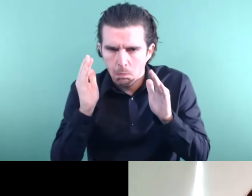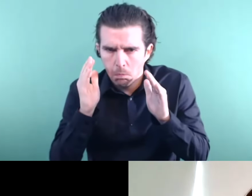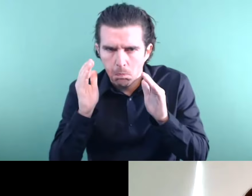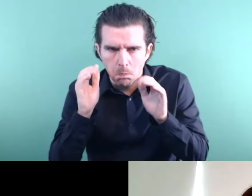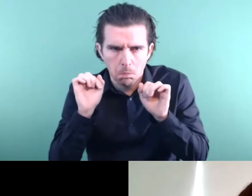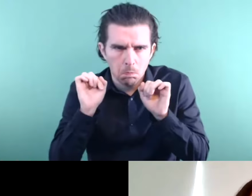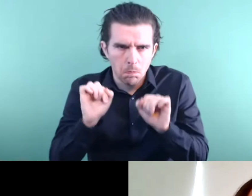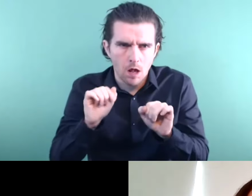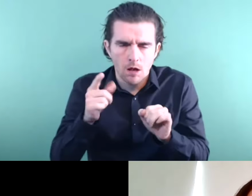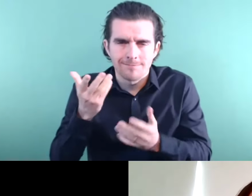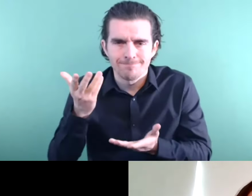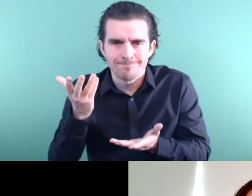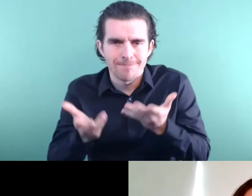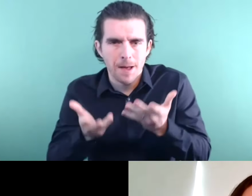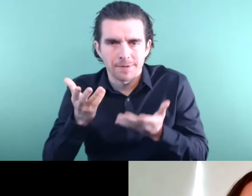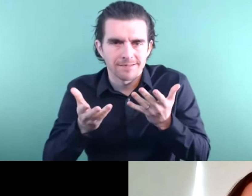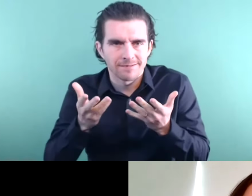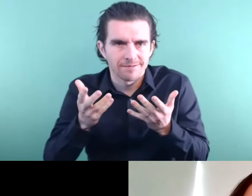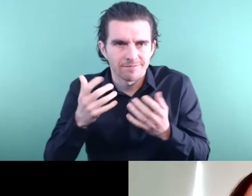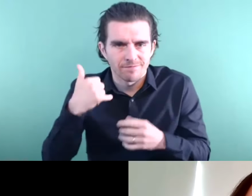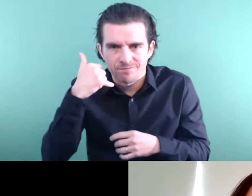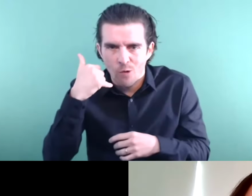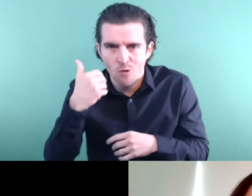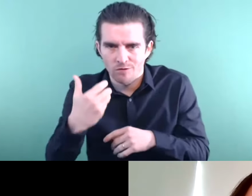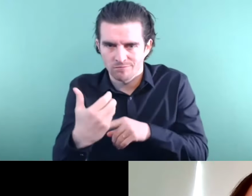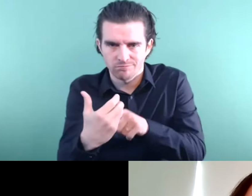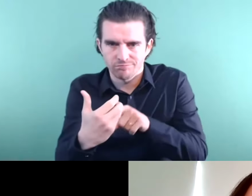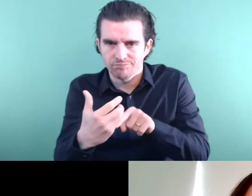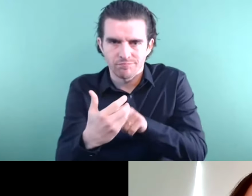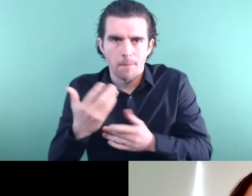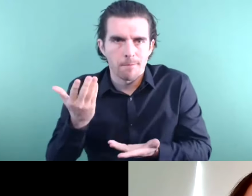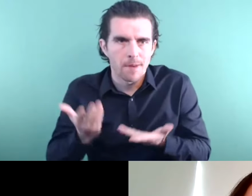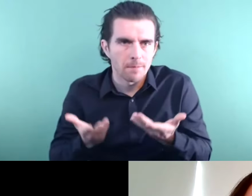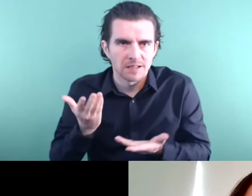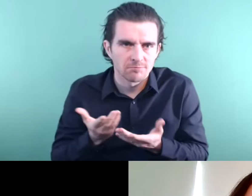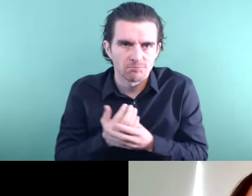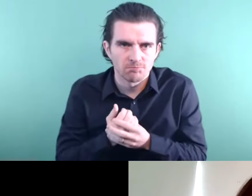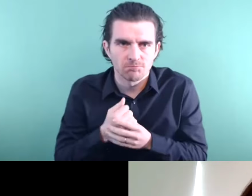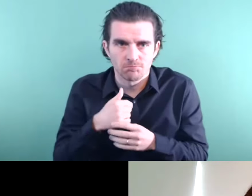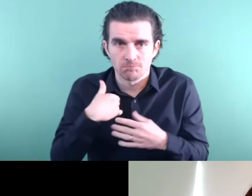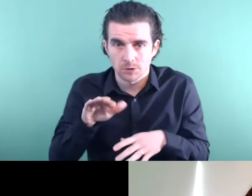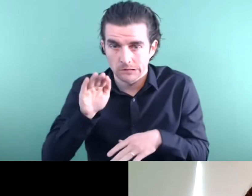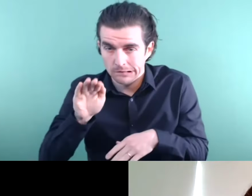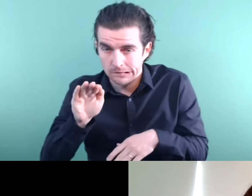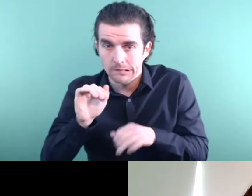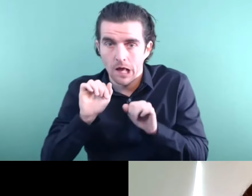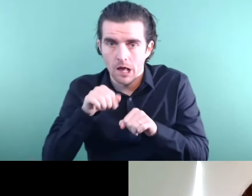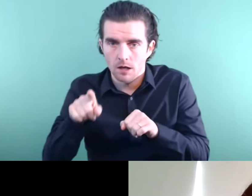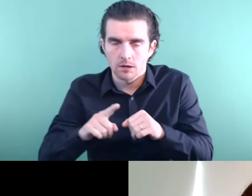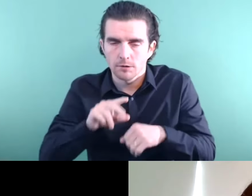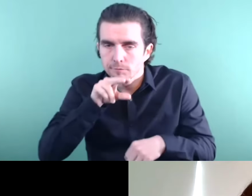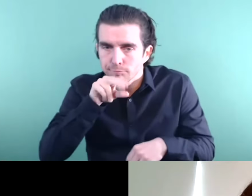I've asked him to unmute, but I don't know that he's seen. That's great. We're going to Elena Schubert